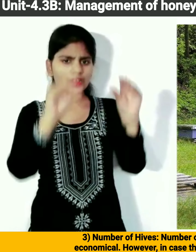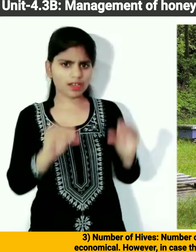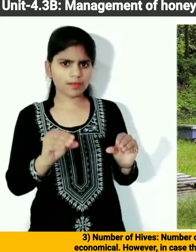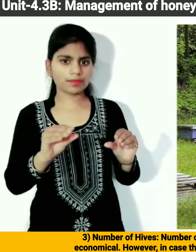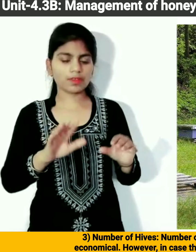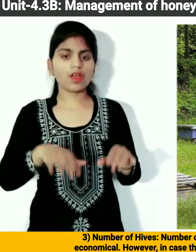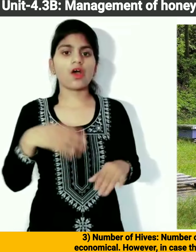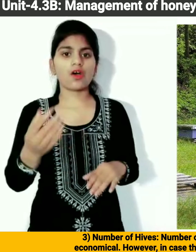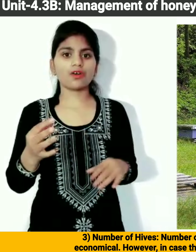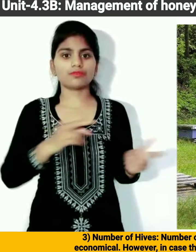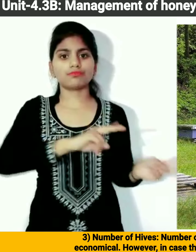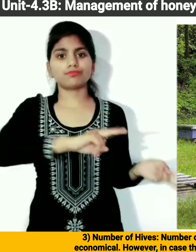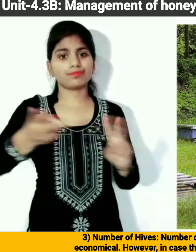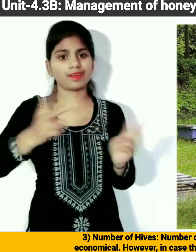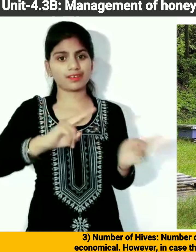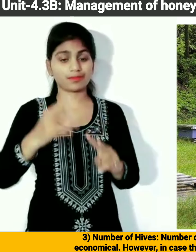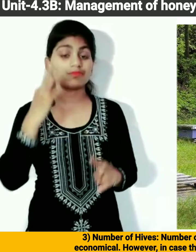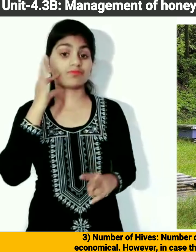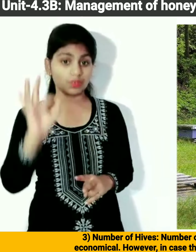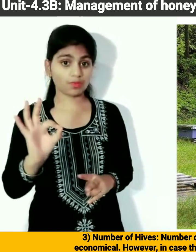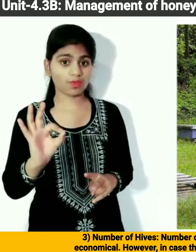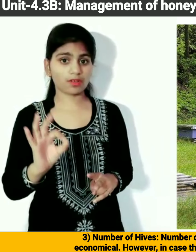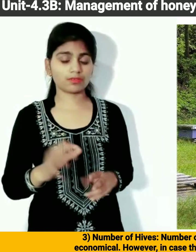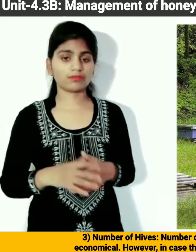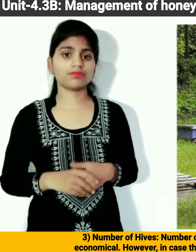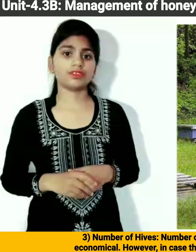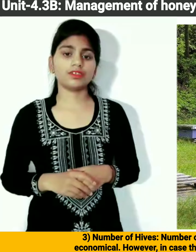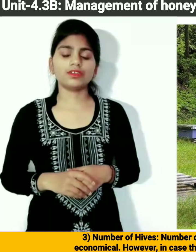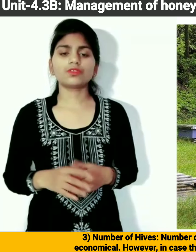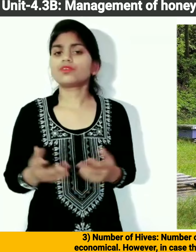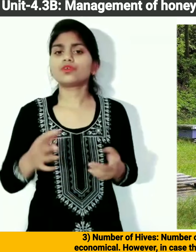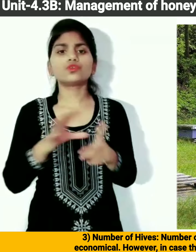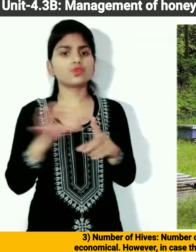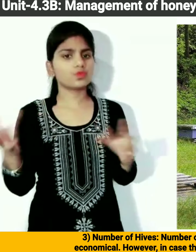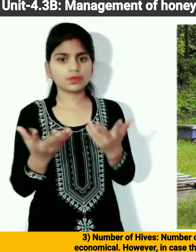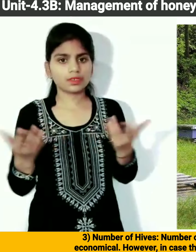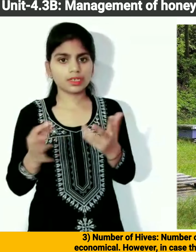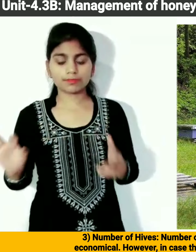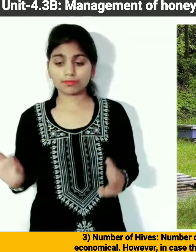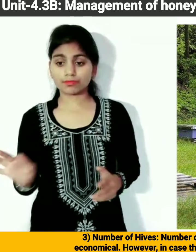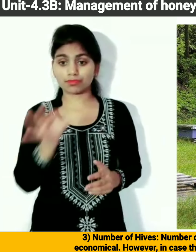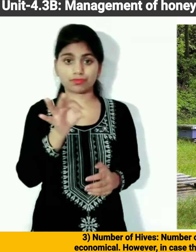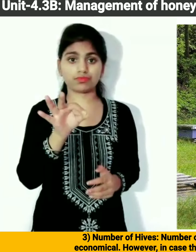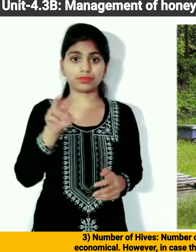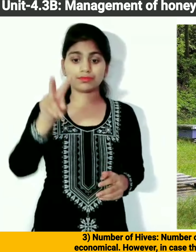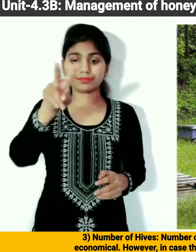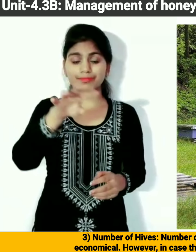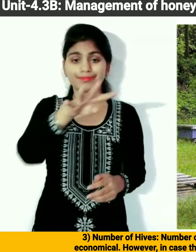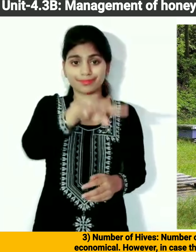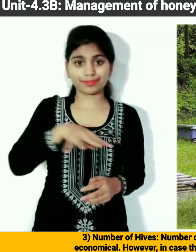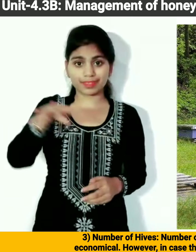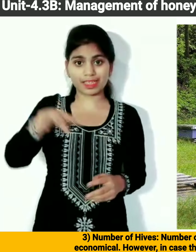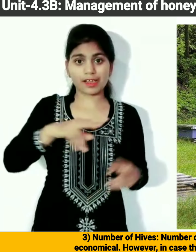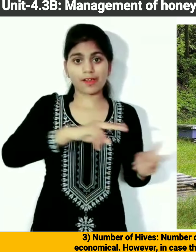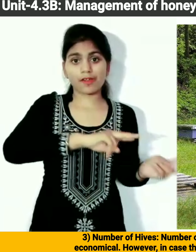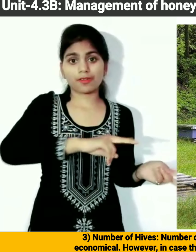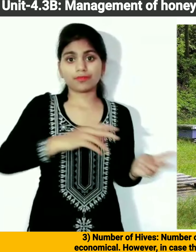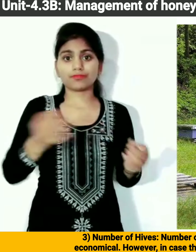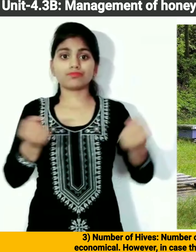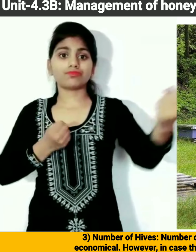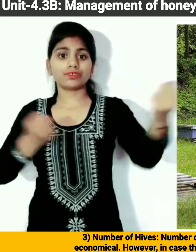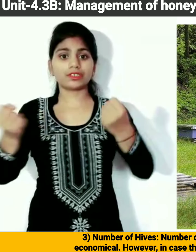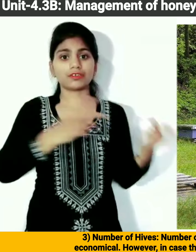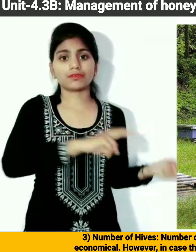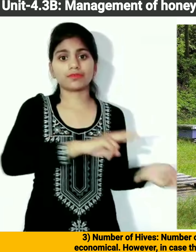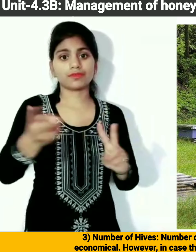all has to be done, make it a full truckload by joining with fellow